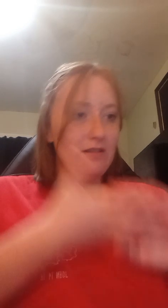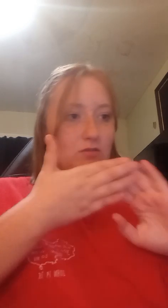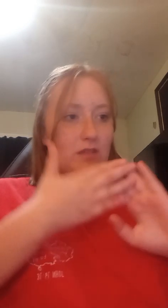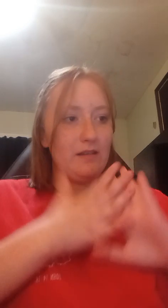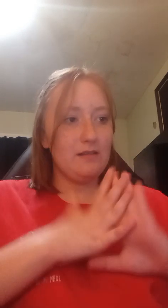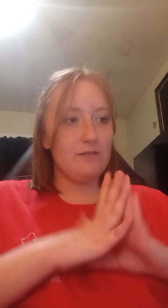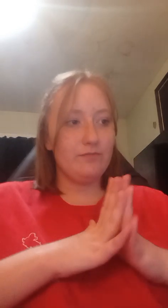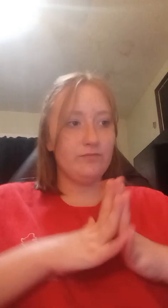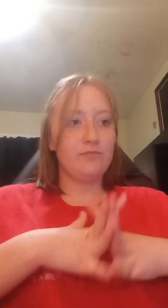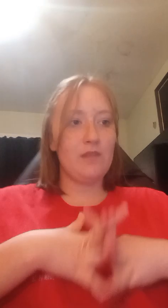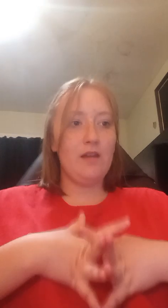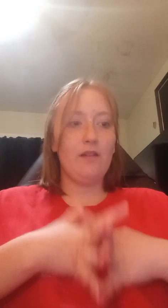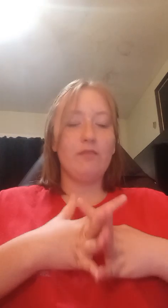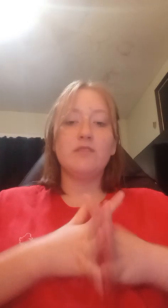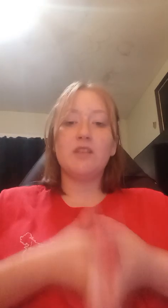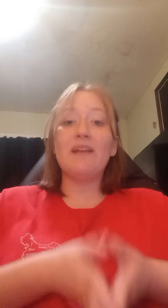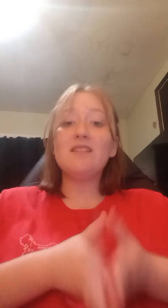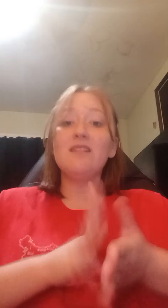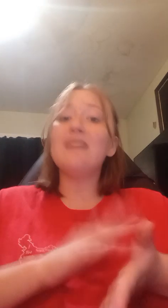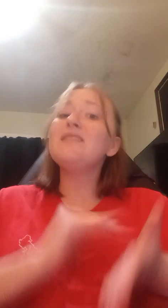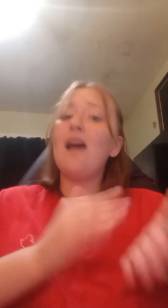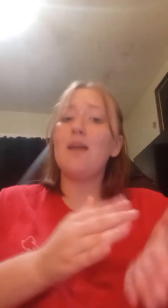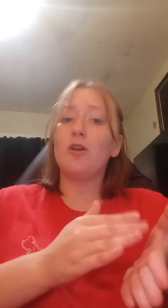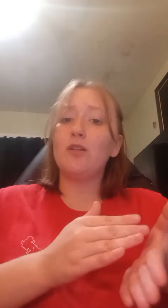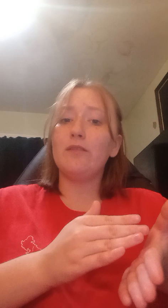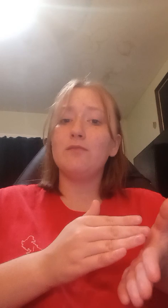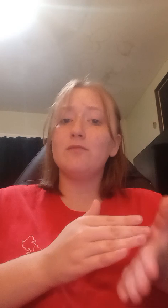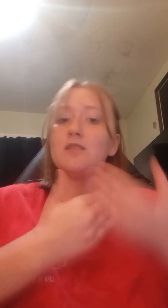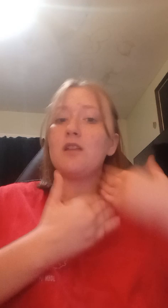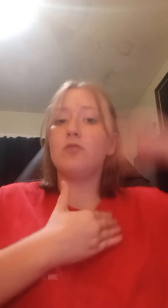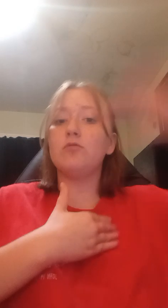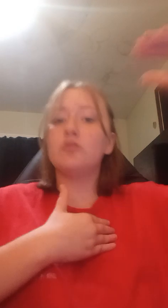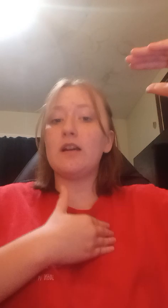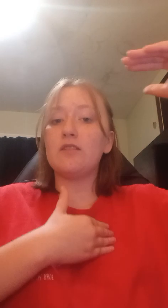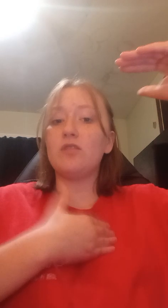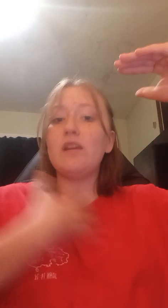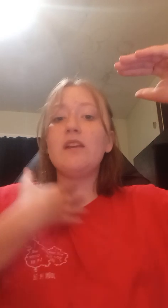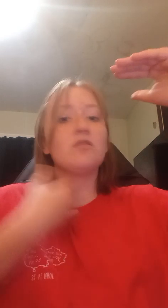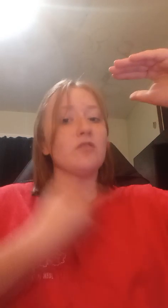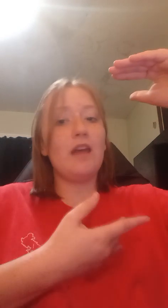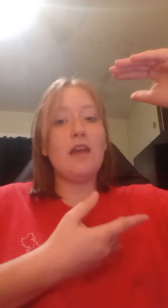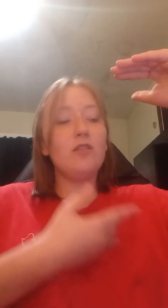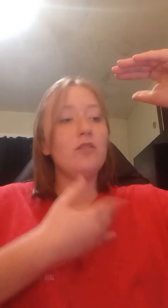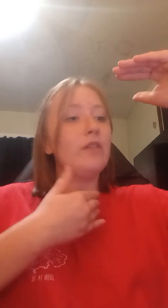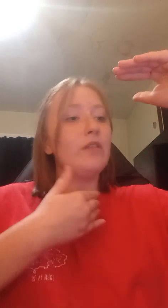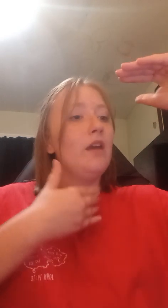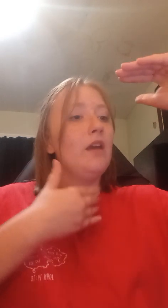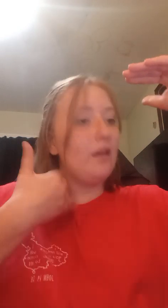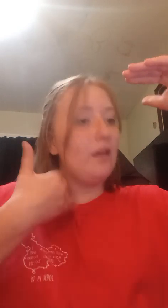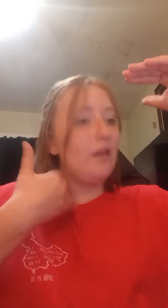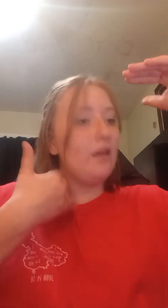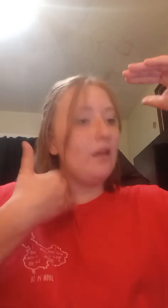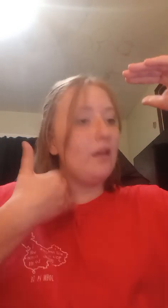things. So basically, that's the high part of it. So, tries new things, creative,